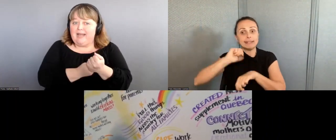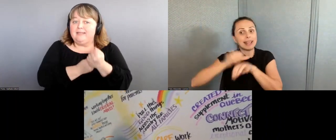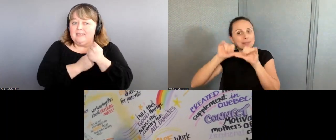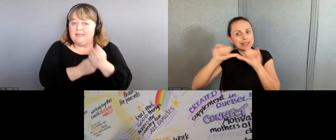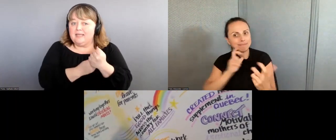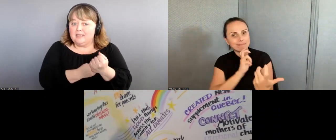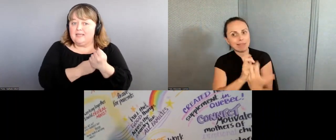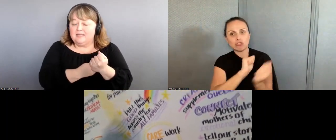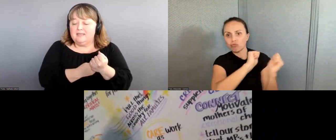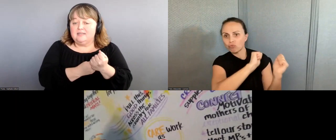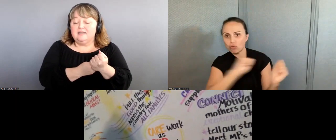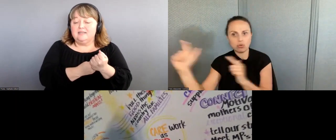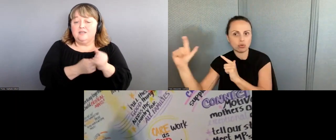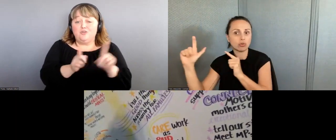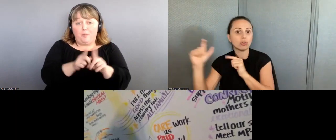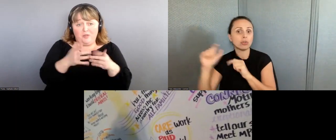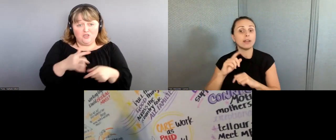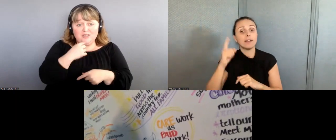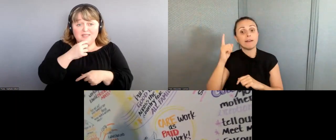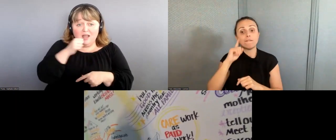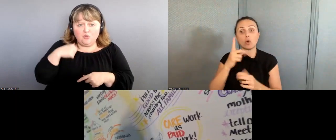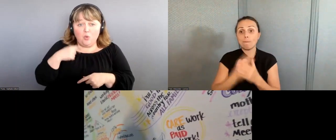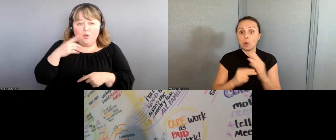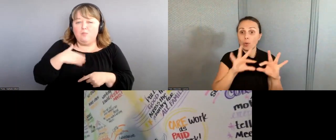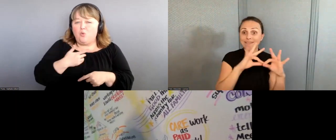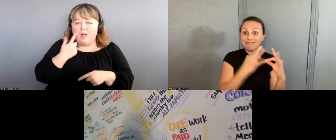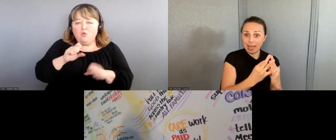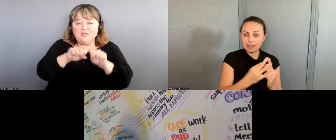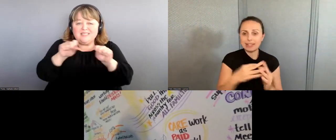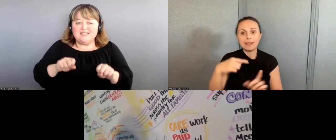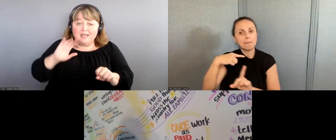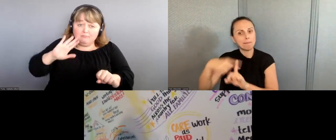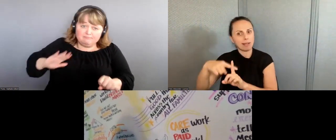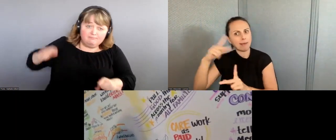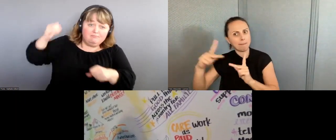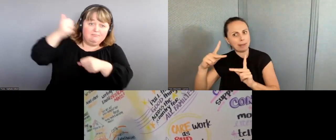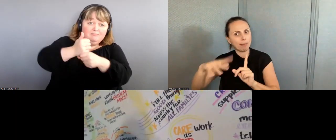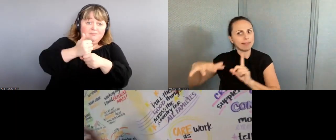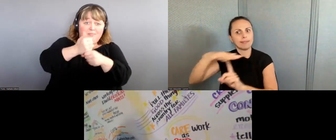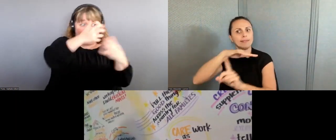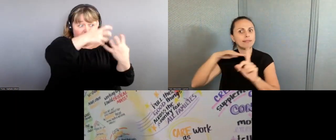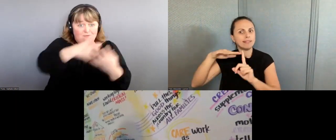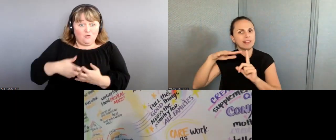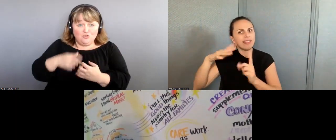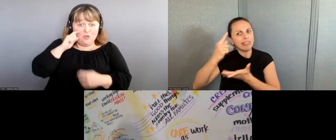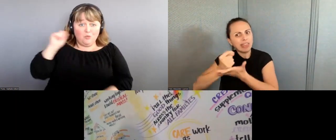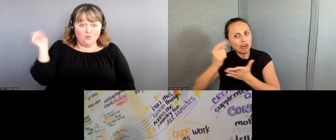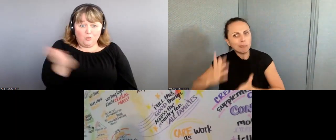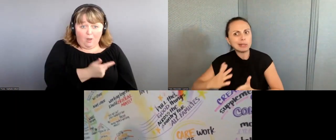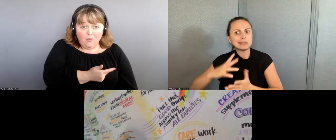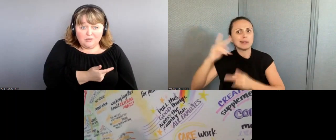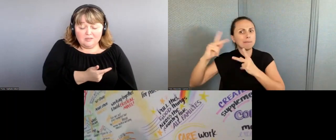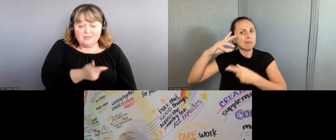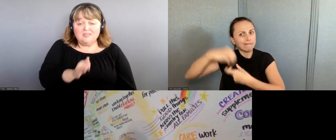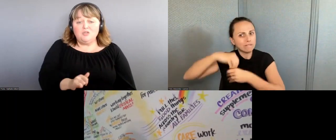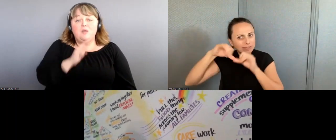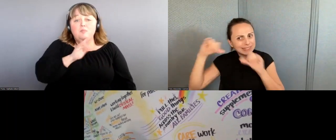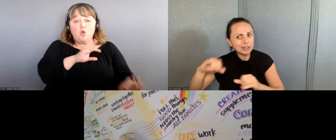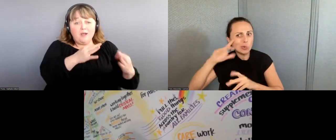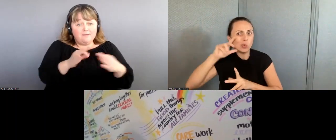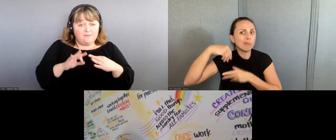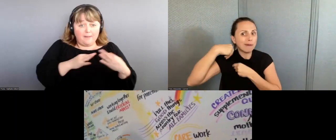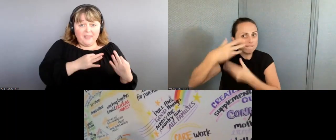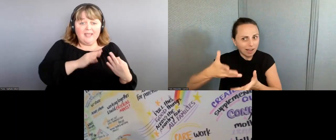all. So for both the families and the people, the therapists and all those people in the system that